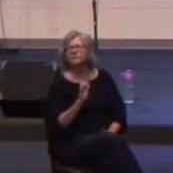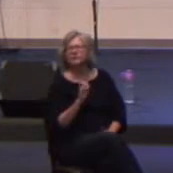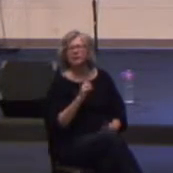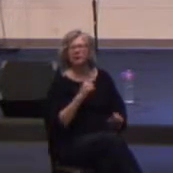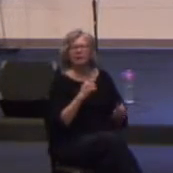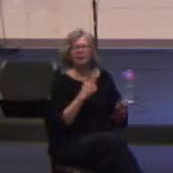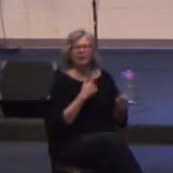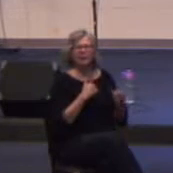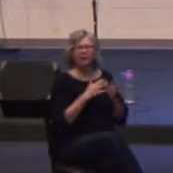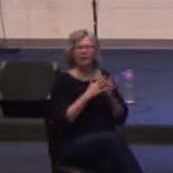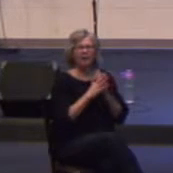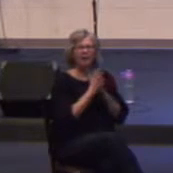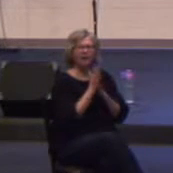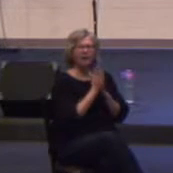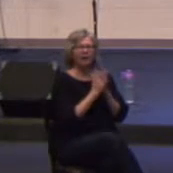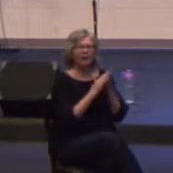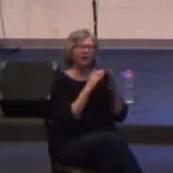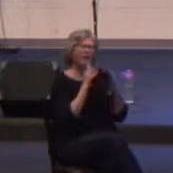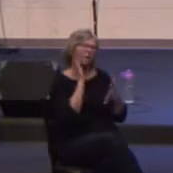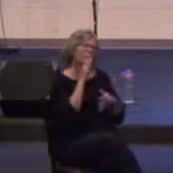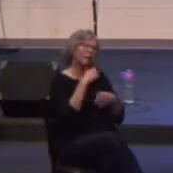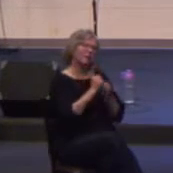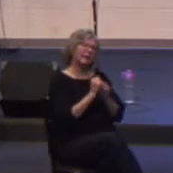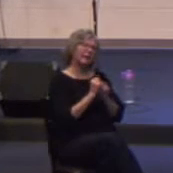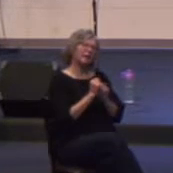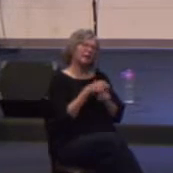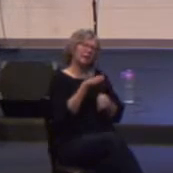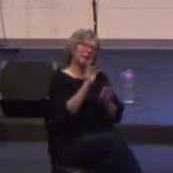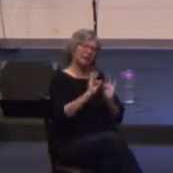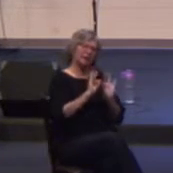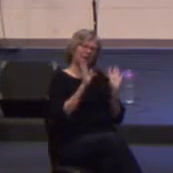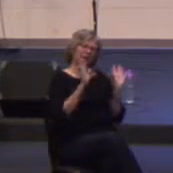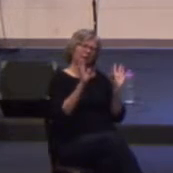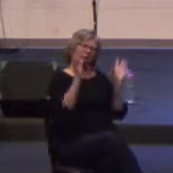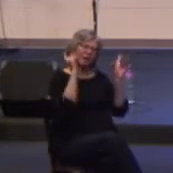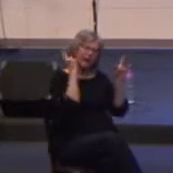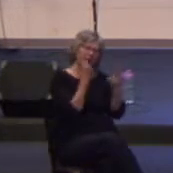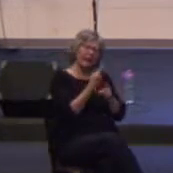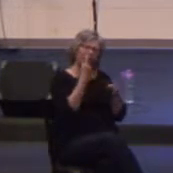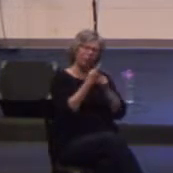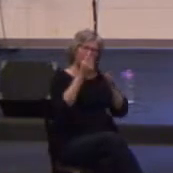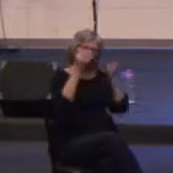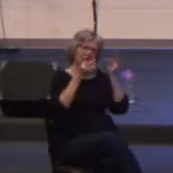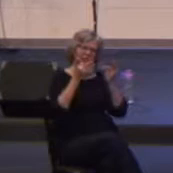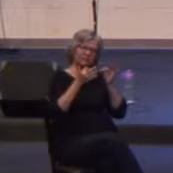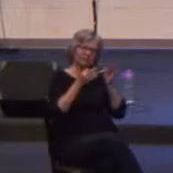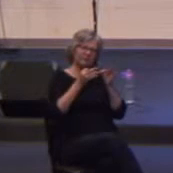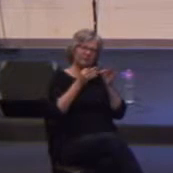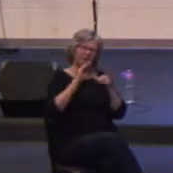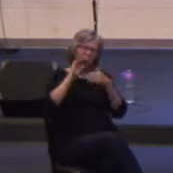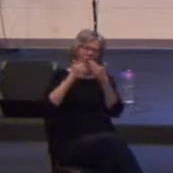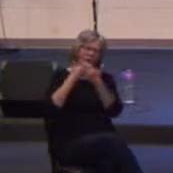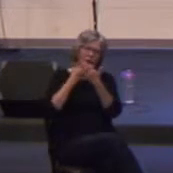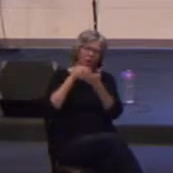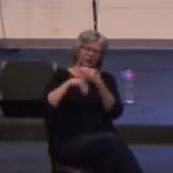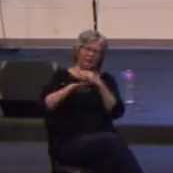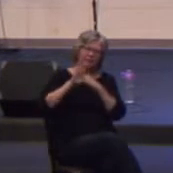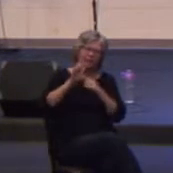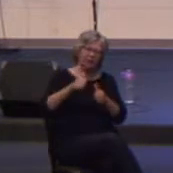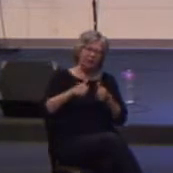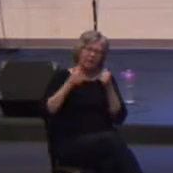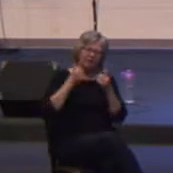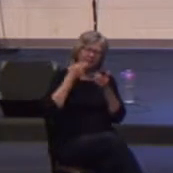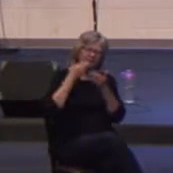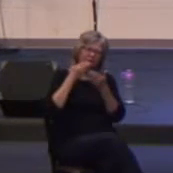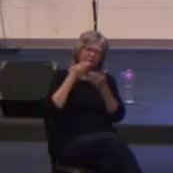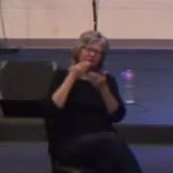make a sober and accurate adjustment of their entire life, considering all that's good in their life and all that's bad in their life, and